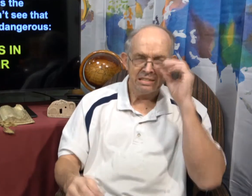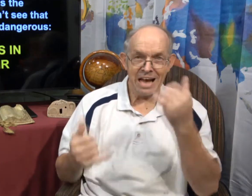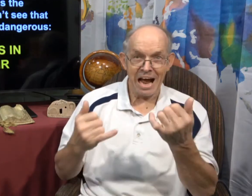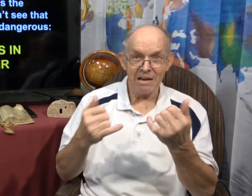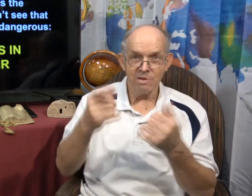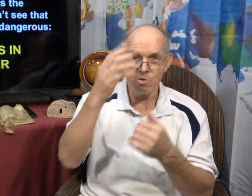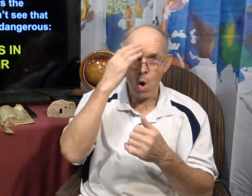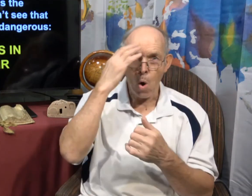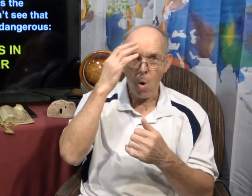Now you know.